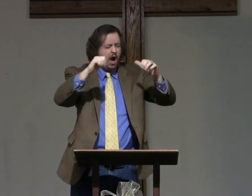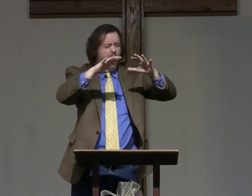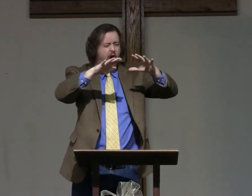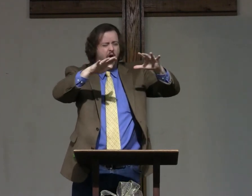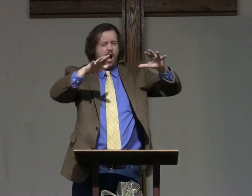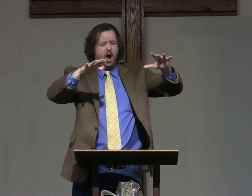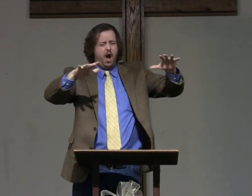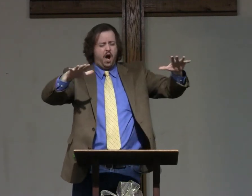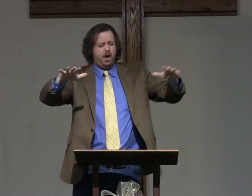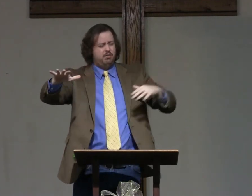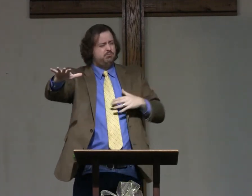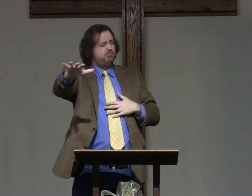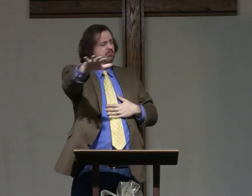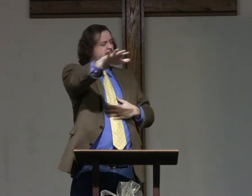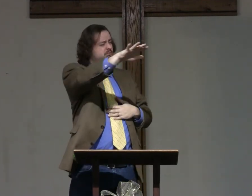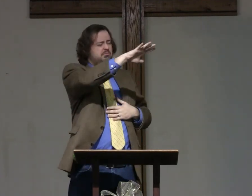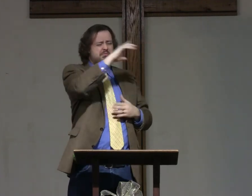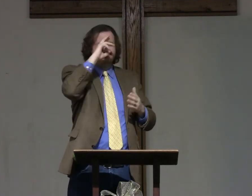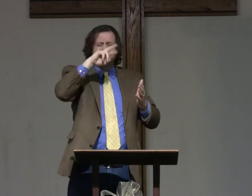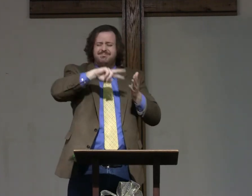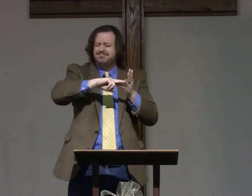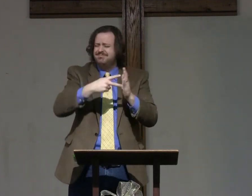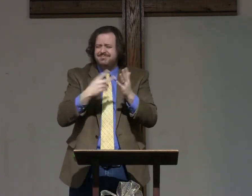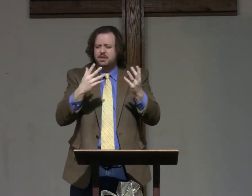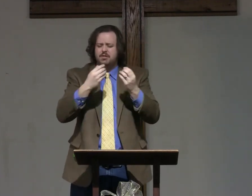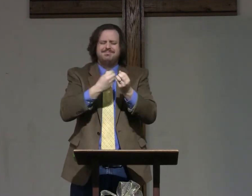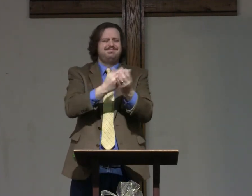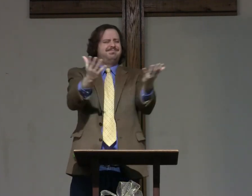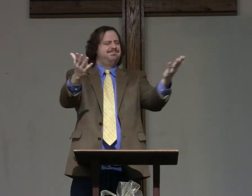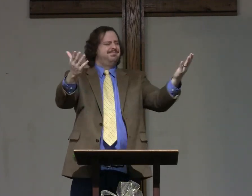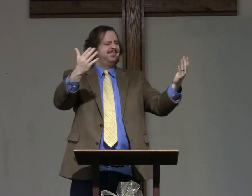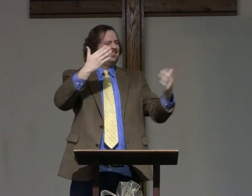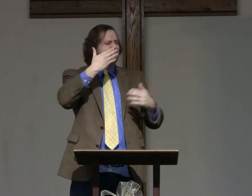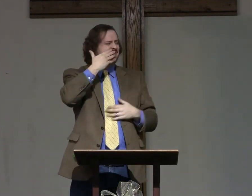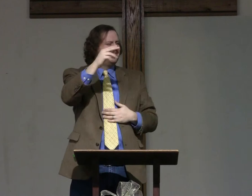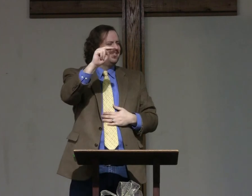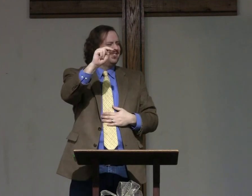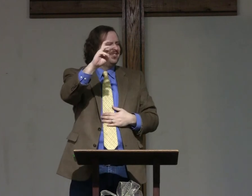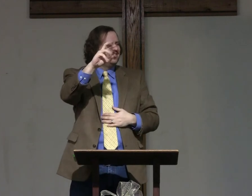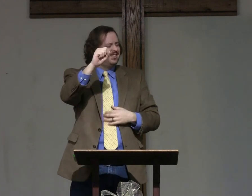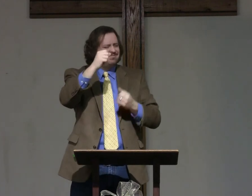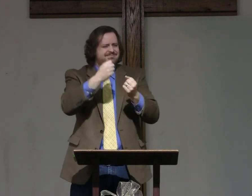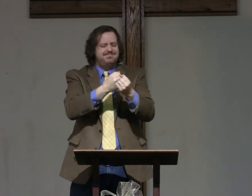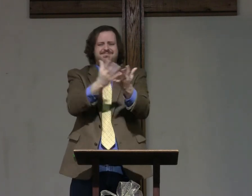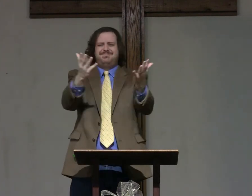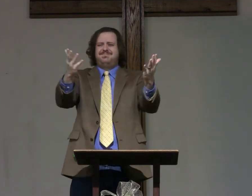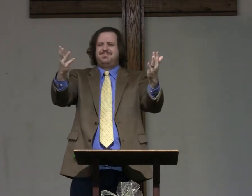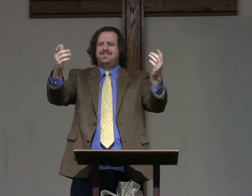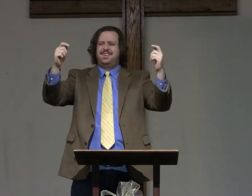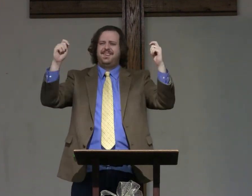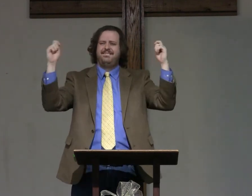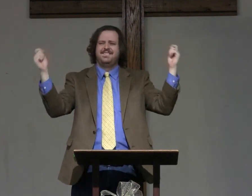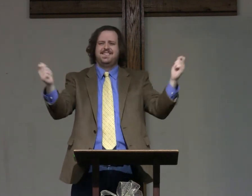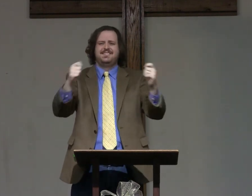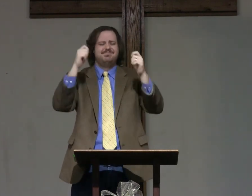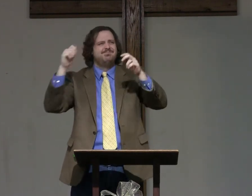And Christians throughout the world have established Christmas celebrations to spread the good news